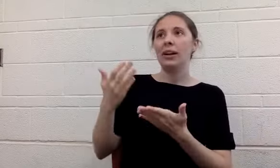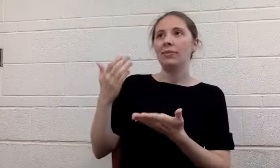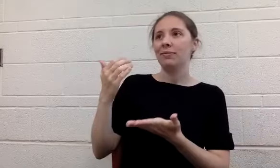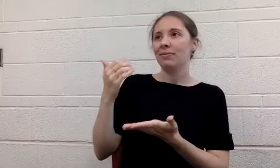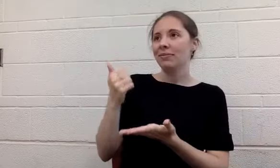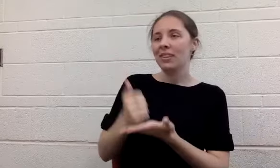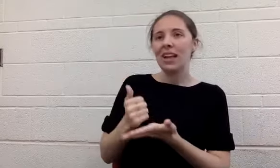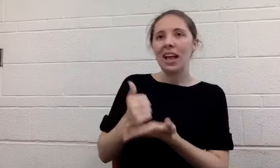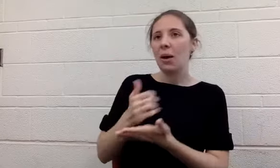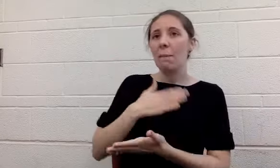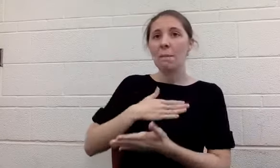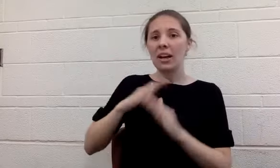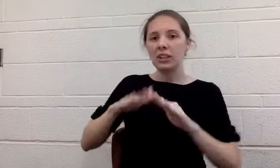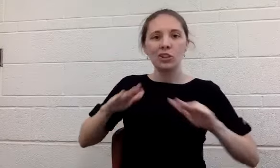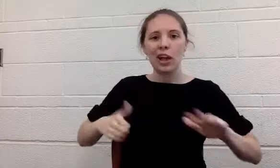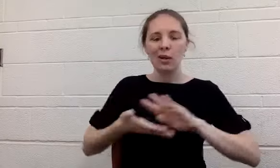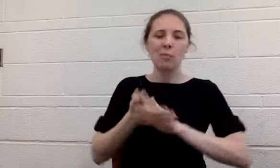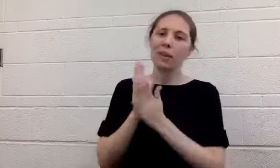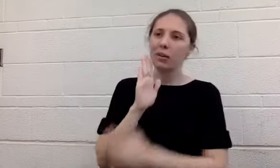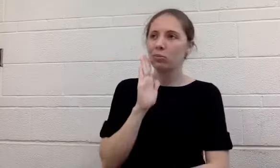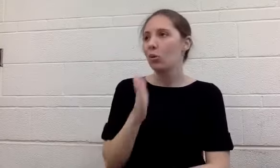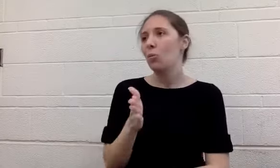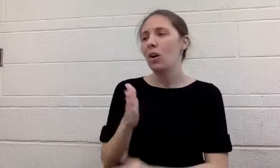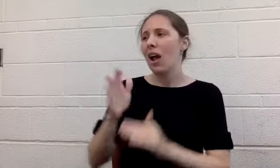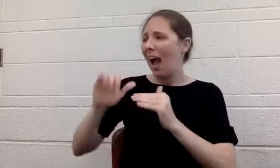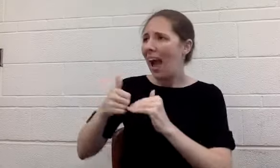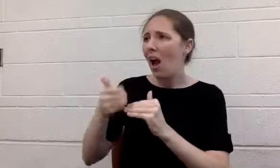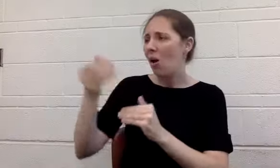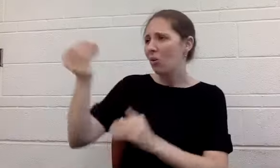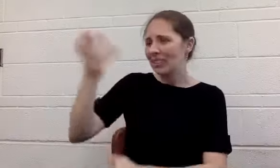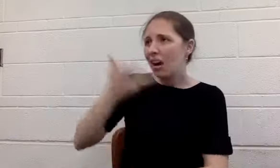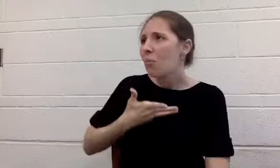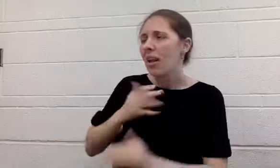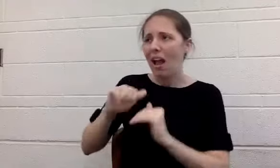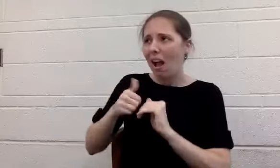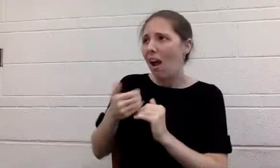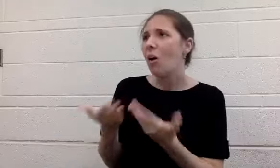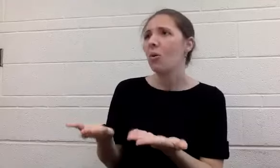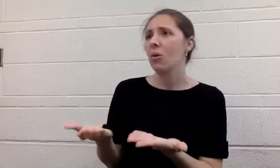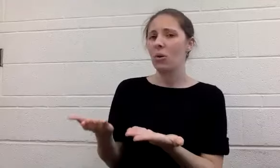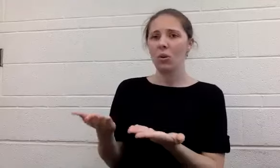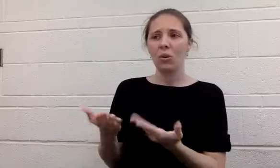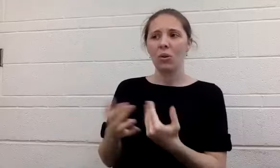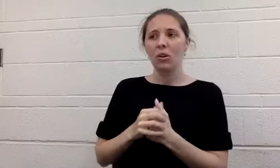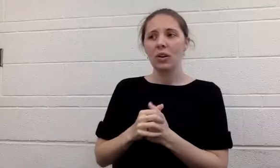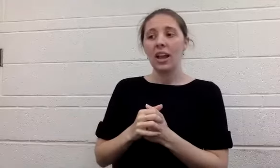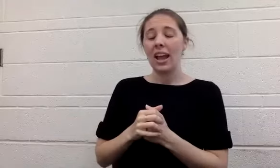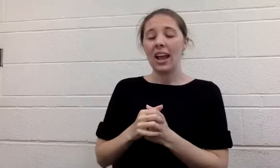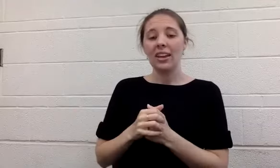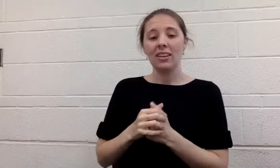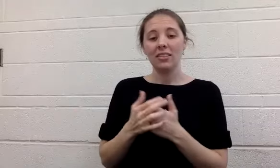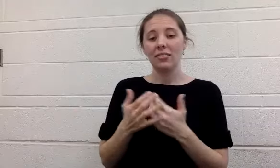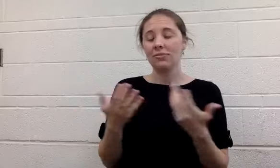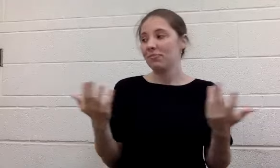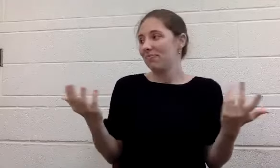And inevitably, after every time, some parent will walk up to Earl after we're done talking and will say, please